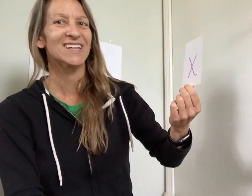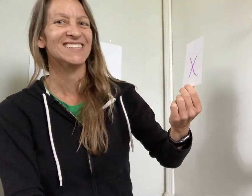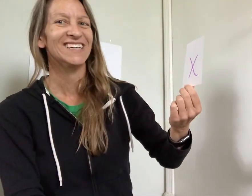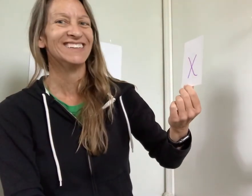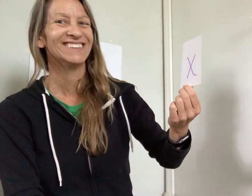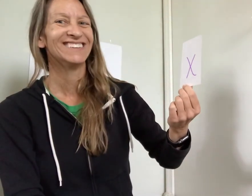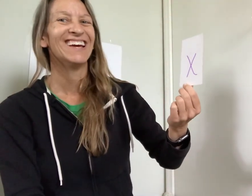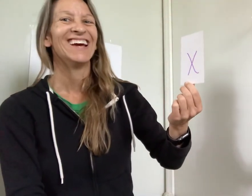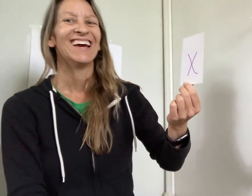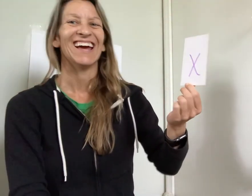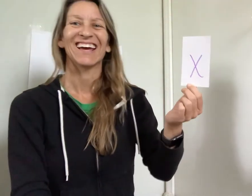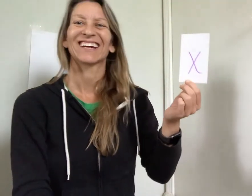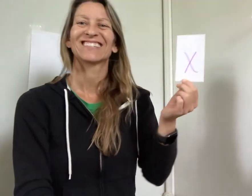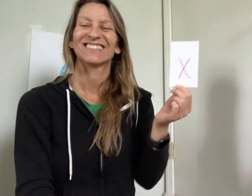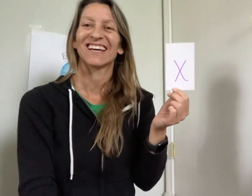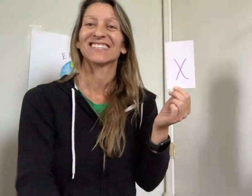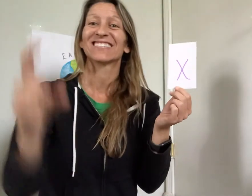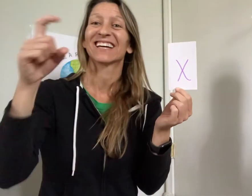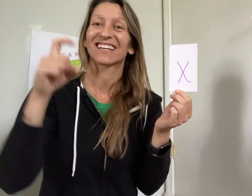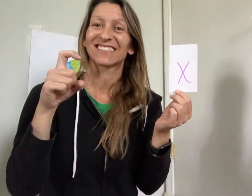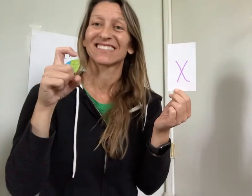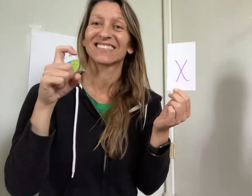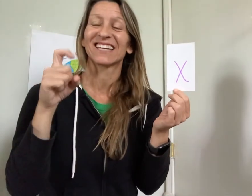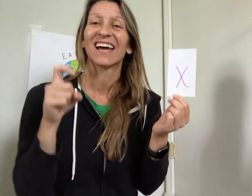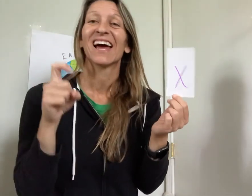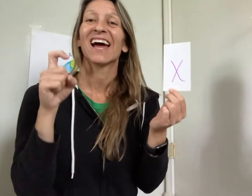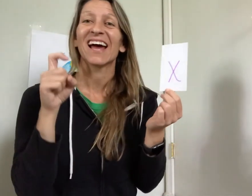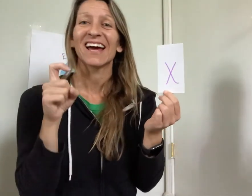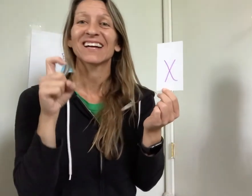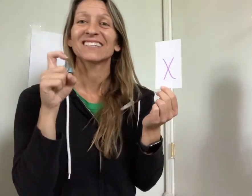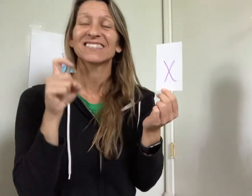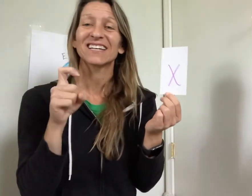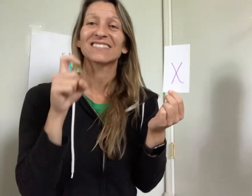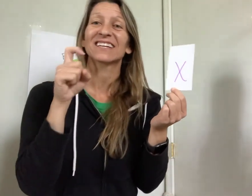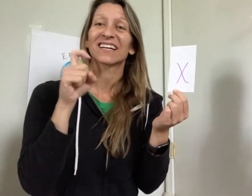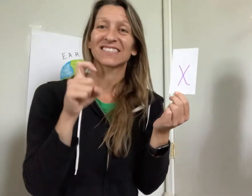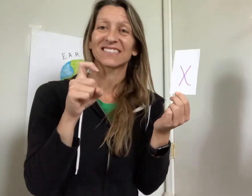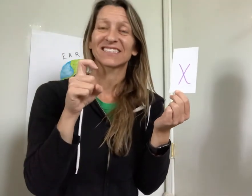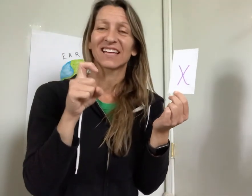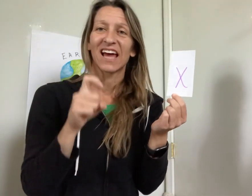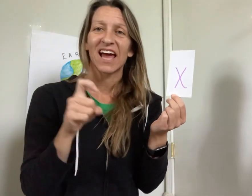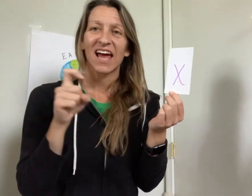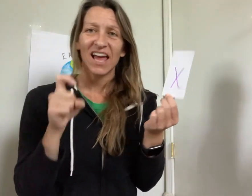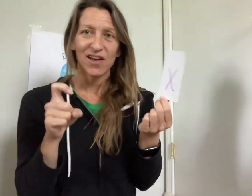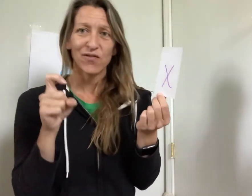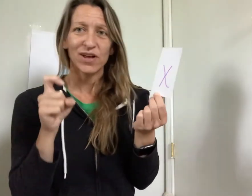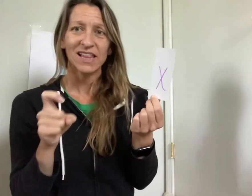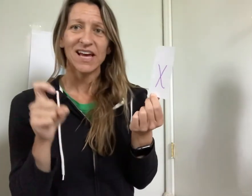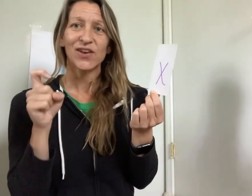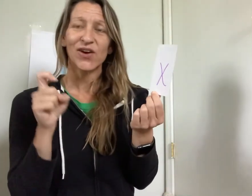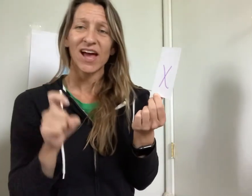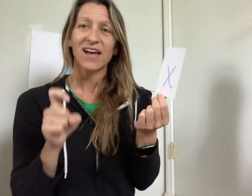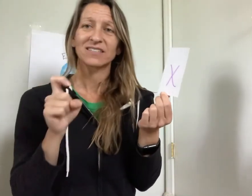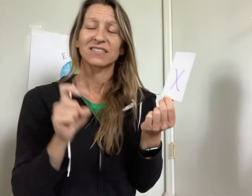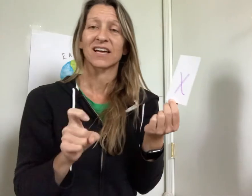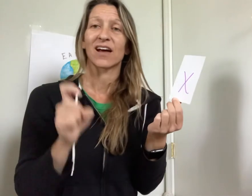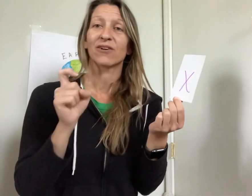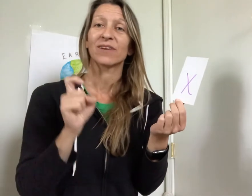sing? X says X. X says X. Every letter has a sound.